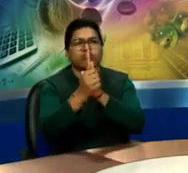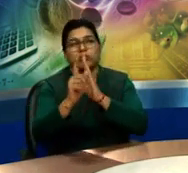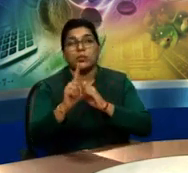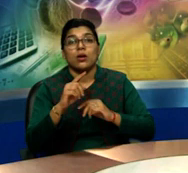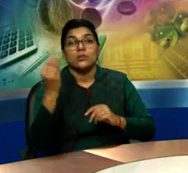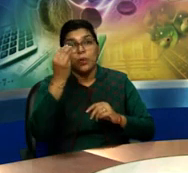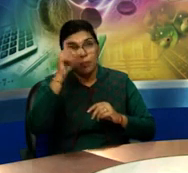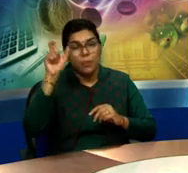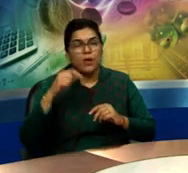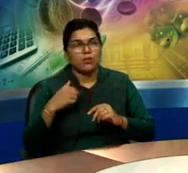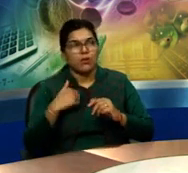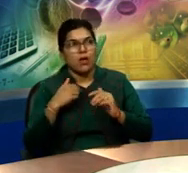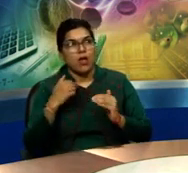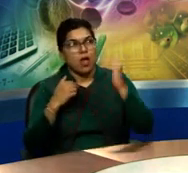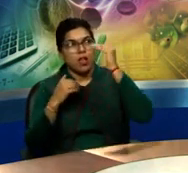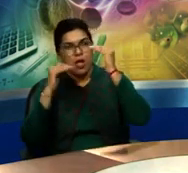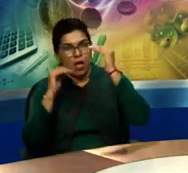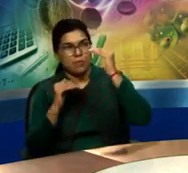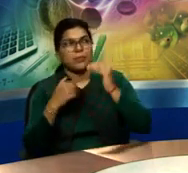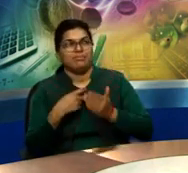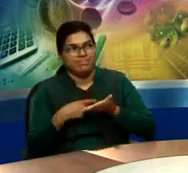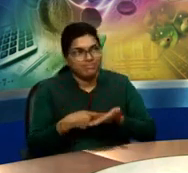general people if we are working in a team.